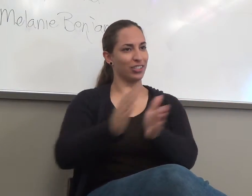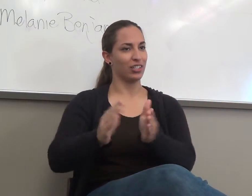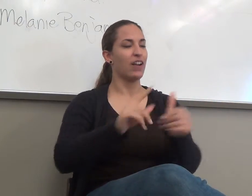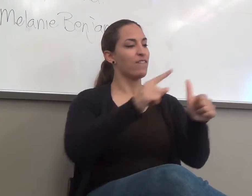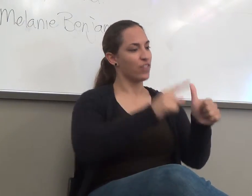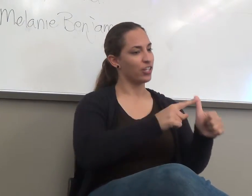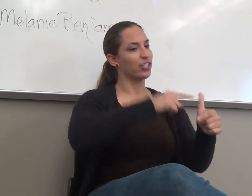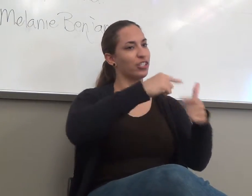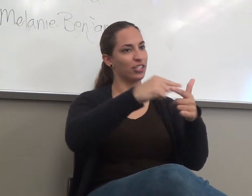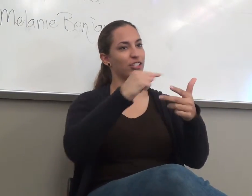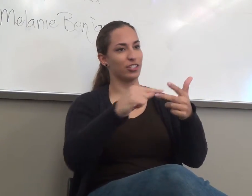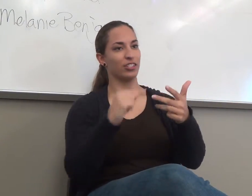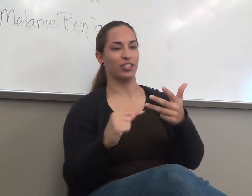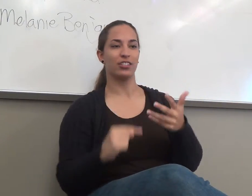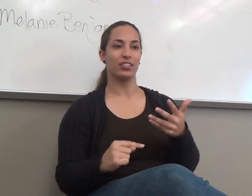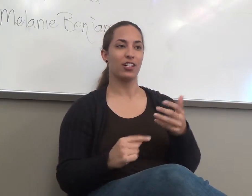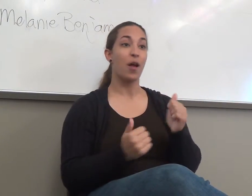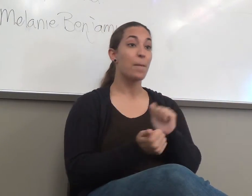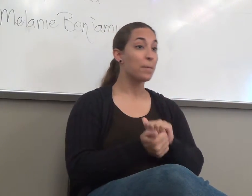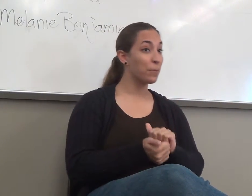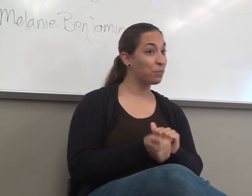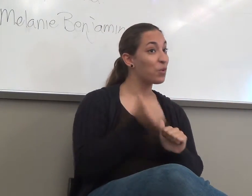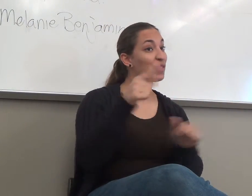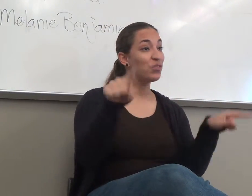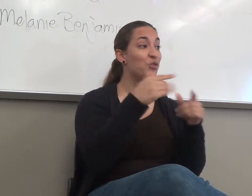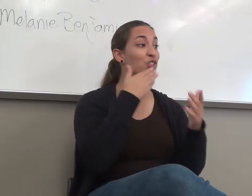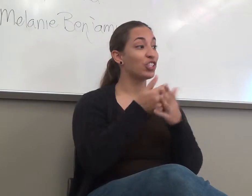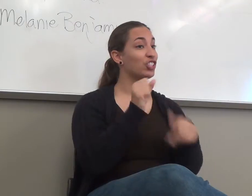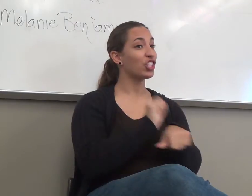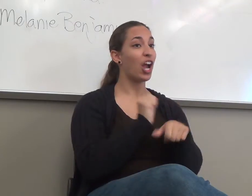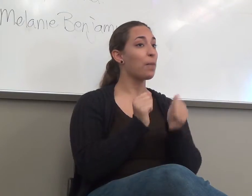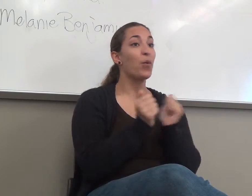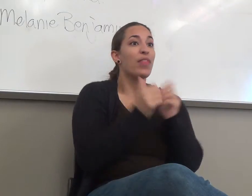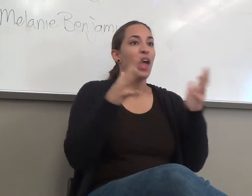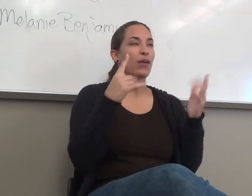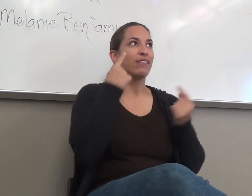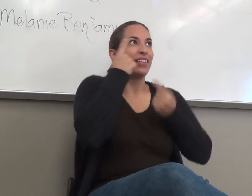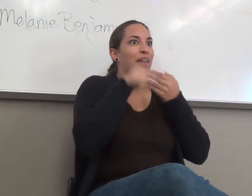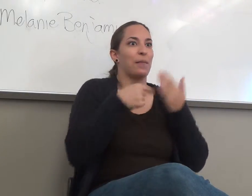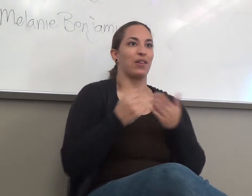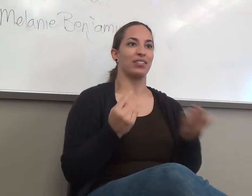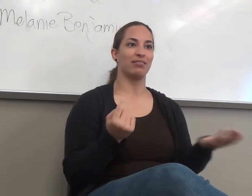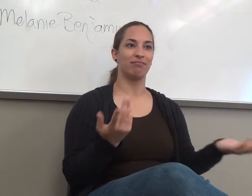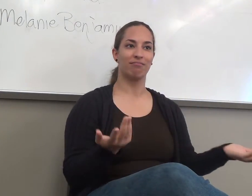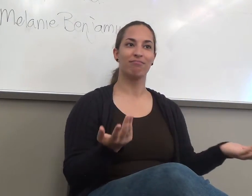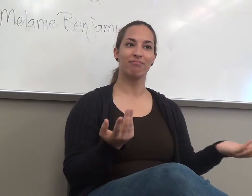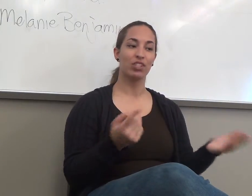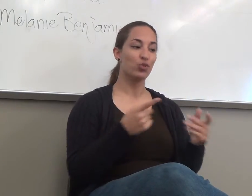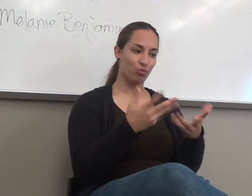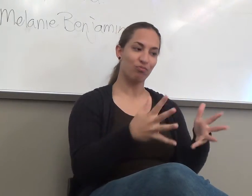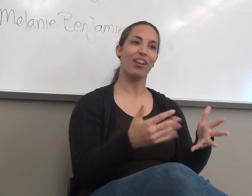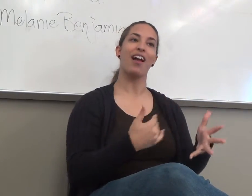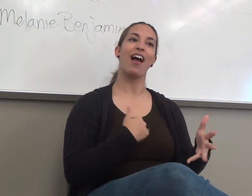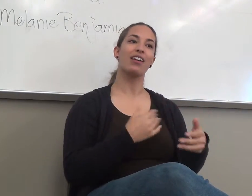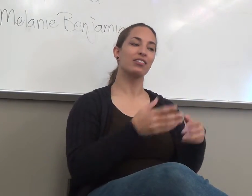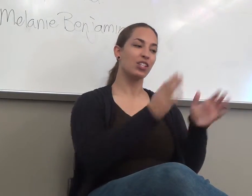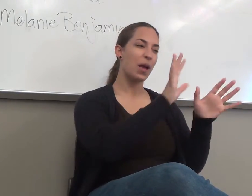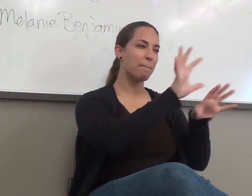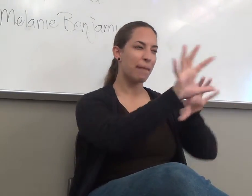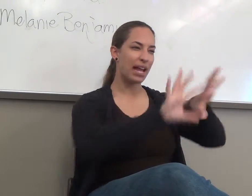even consciously realizing you had spatial order in your descriptions. But each one of our different writing modes is